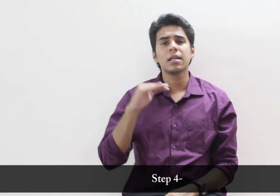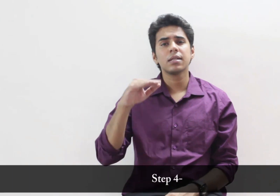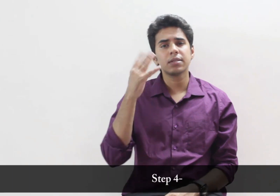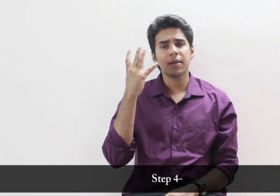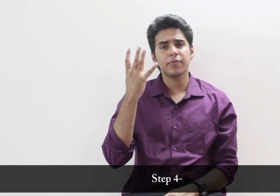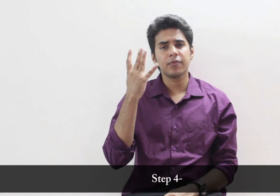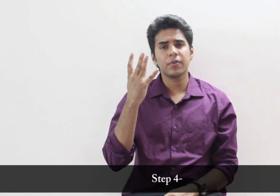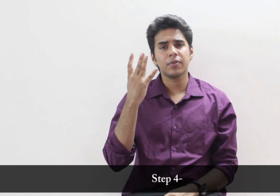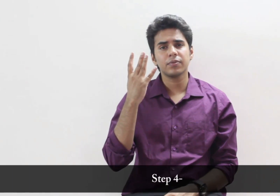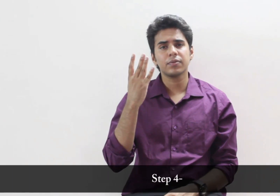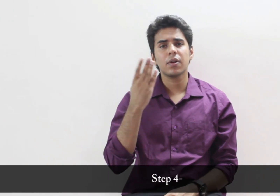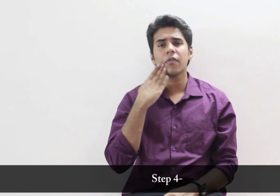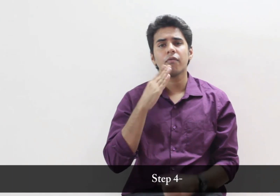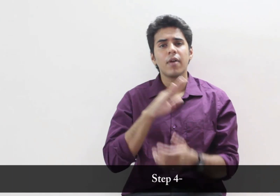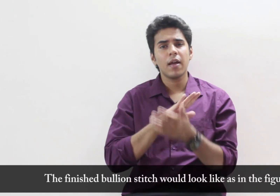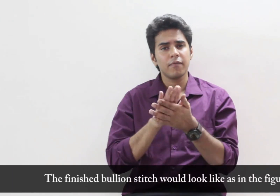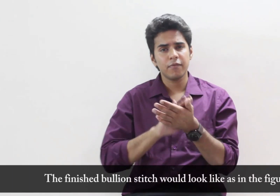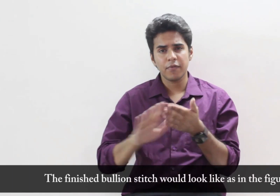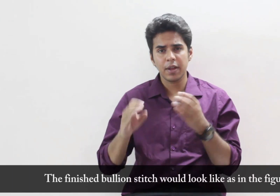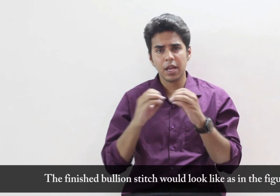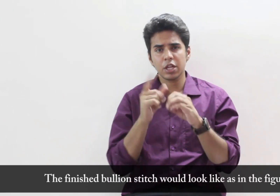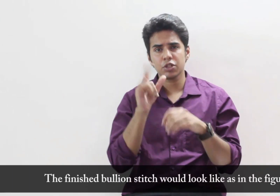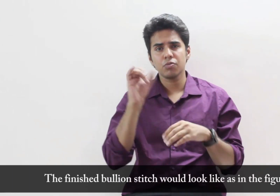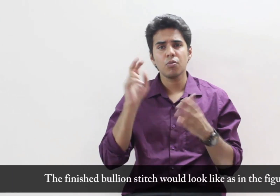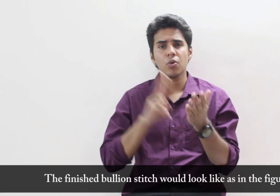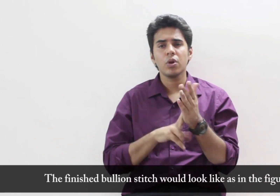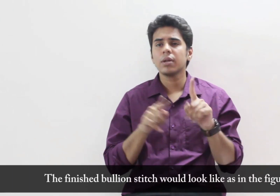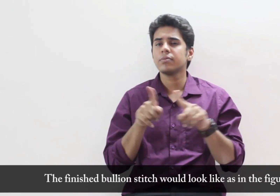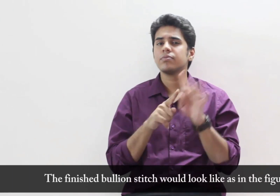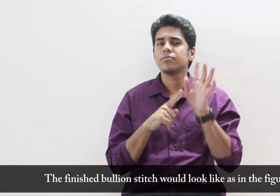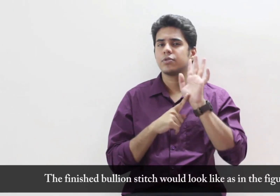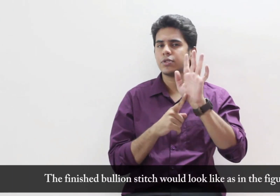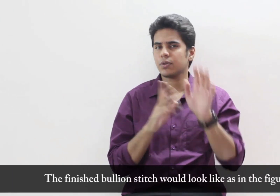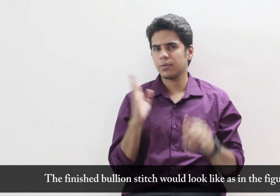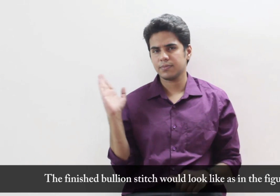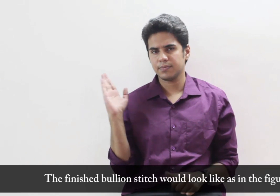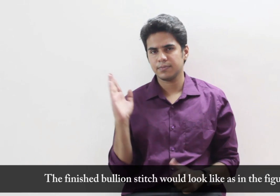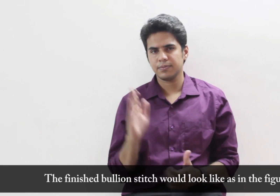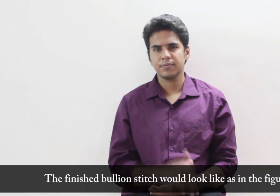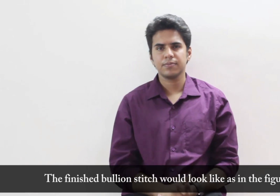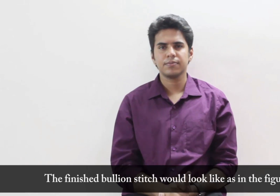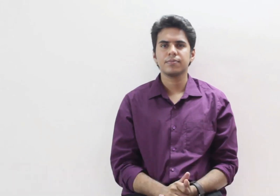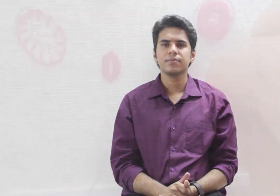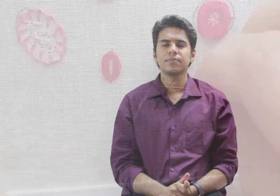Step 4. The finished bullion stitch would look like as in the figure.